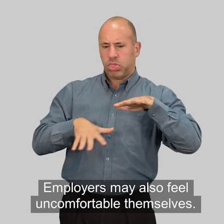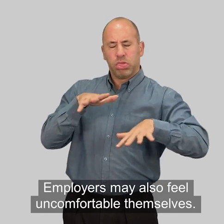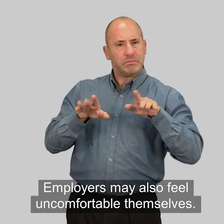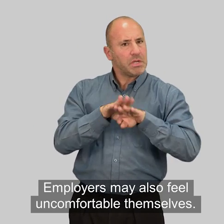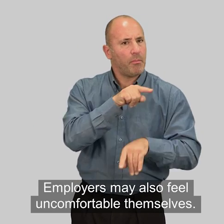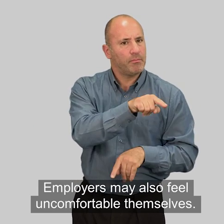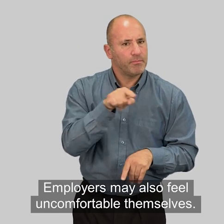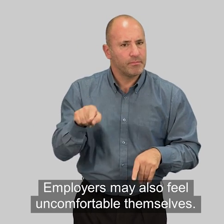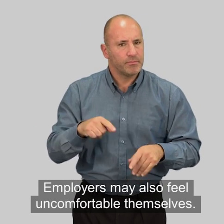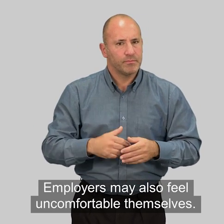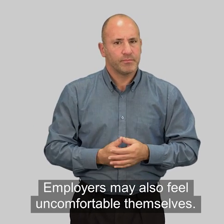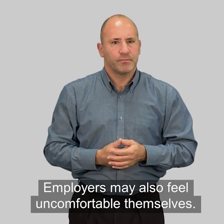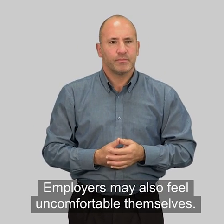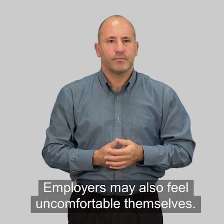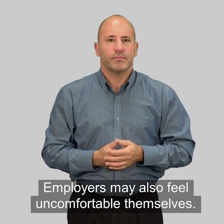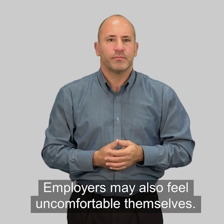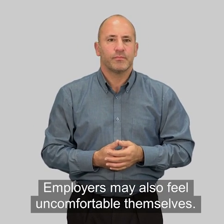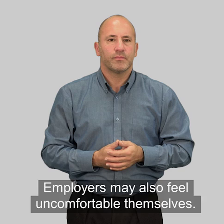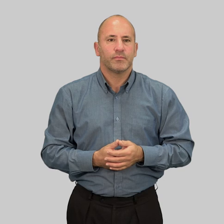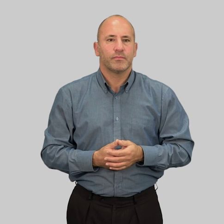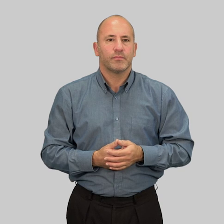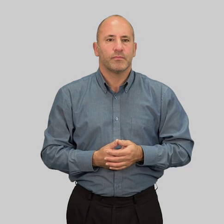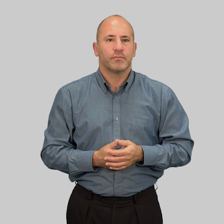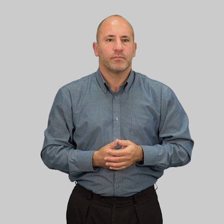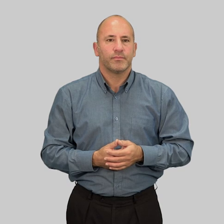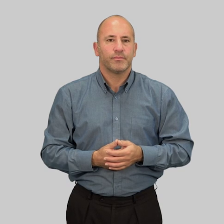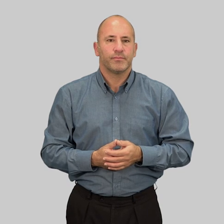Employers may also feel uncomfortable themselves.